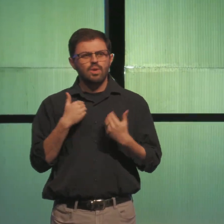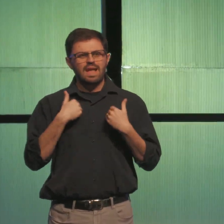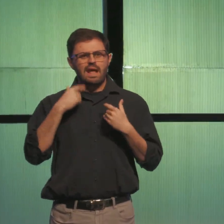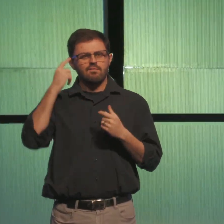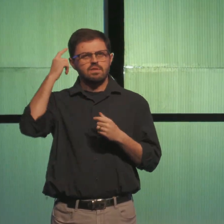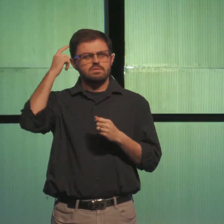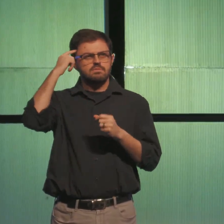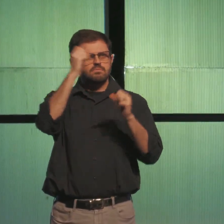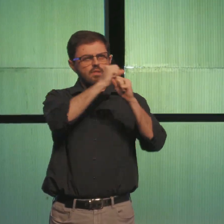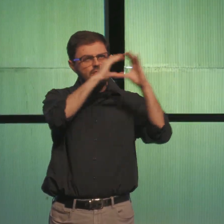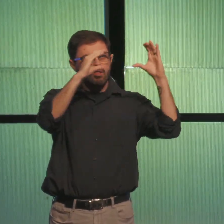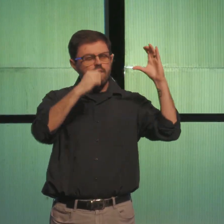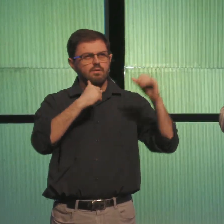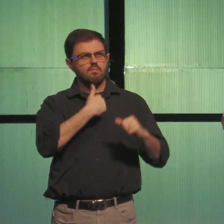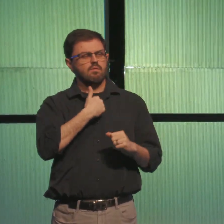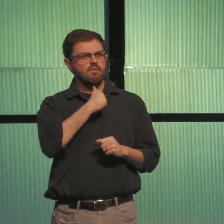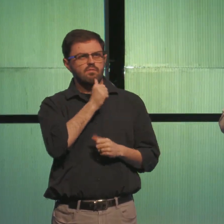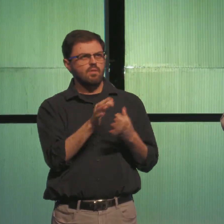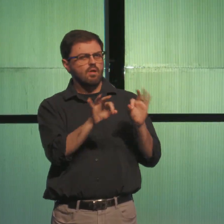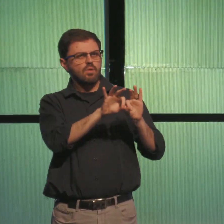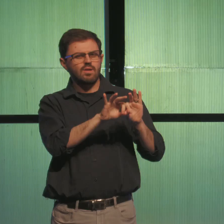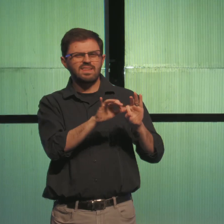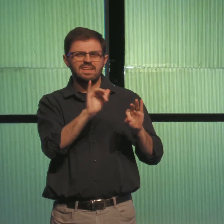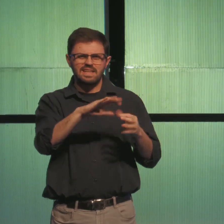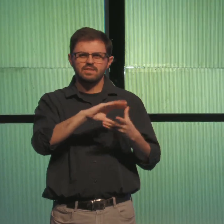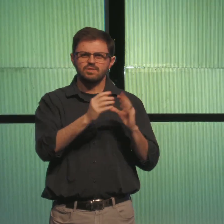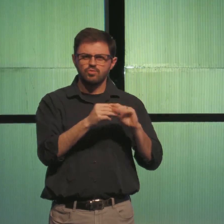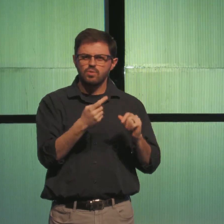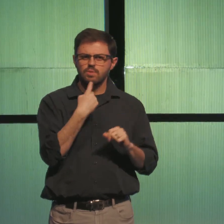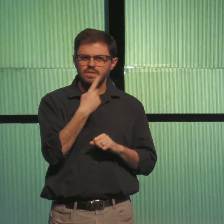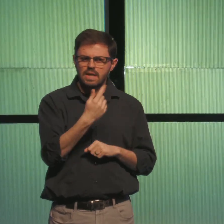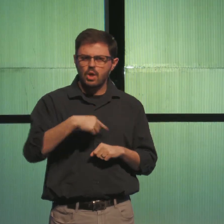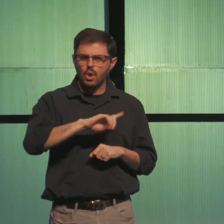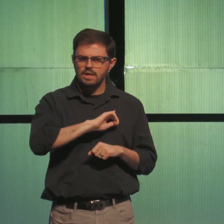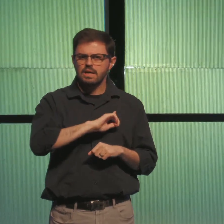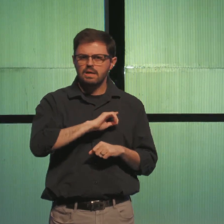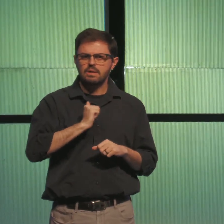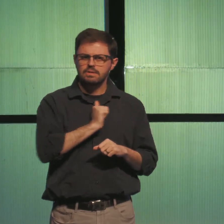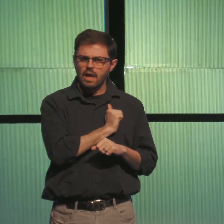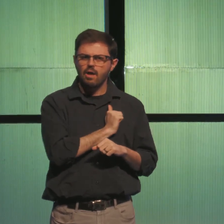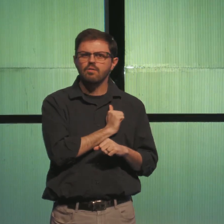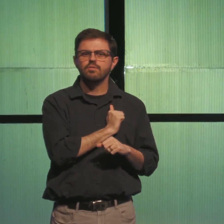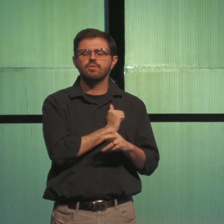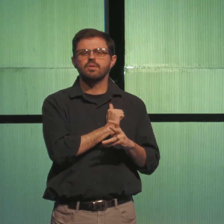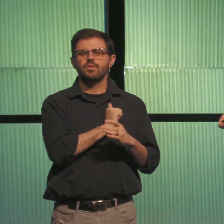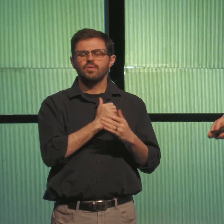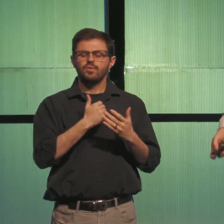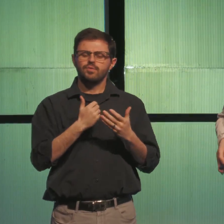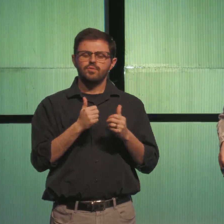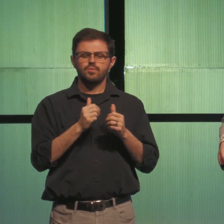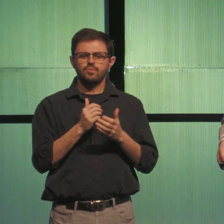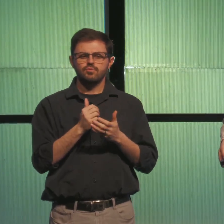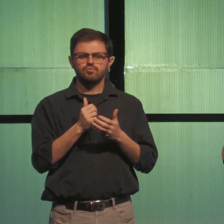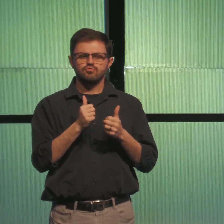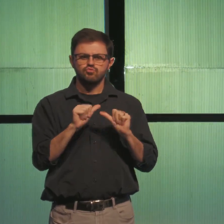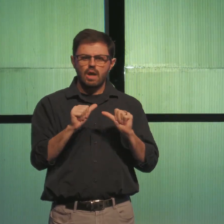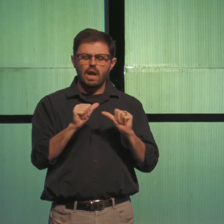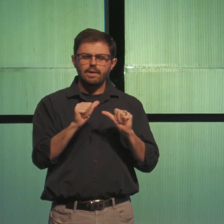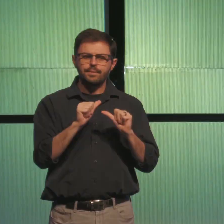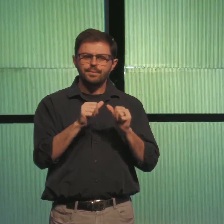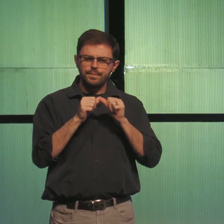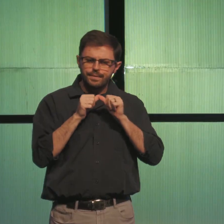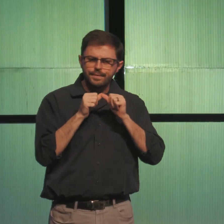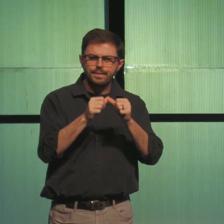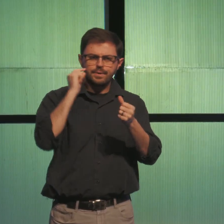worthy. And it's that story that we tell ourselves to preserve the illusion of justness in the world